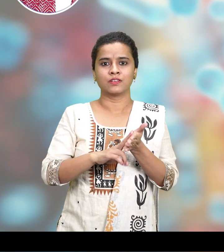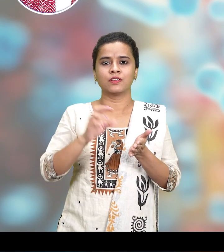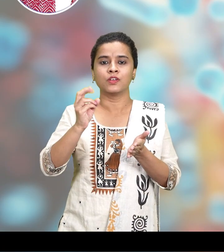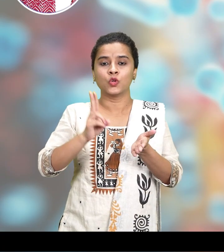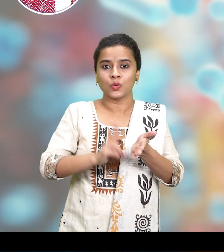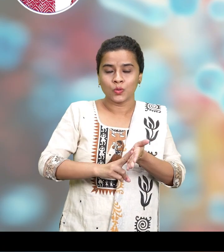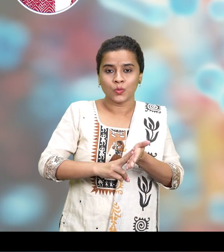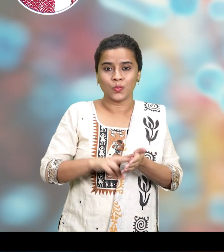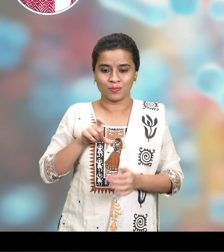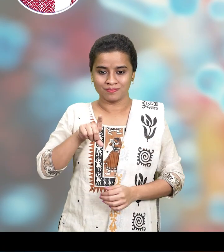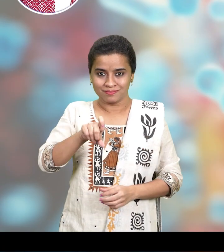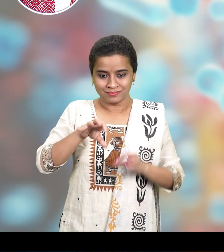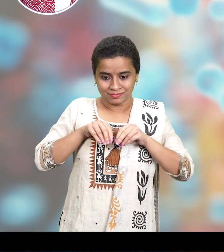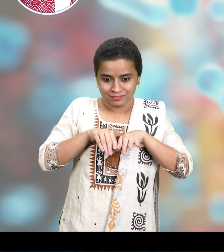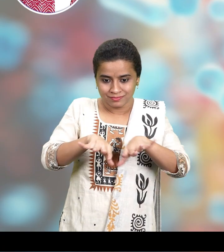non-infective disease,